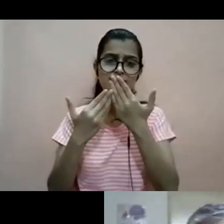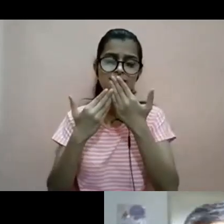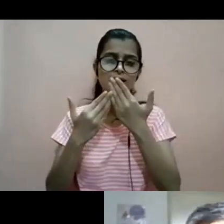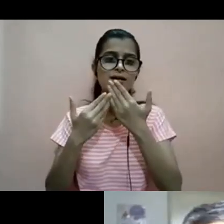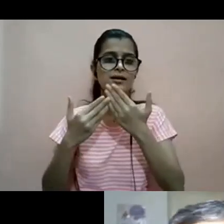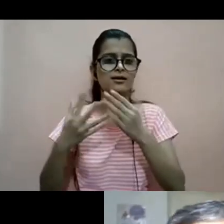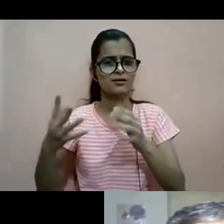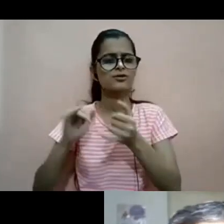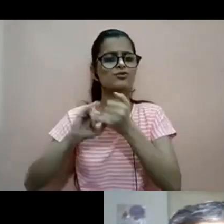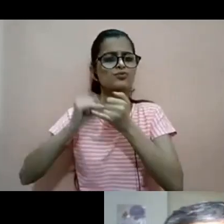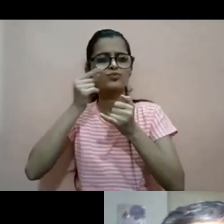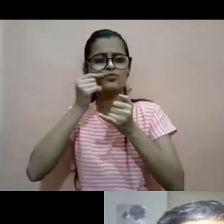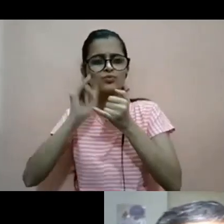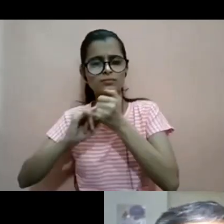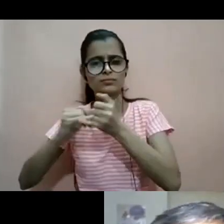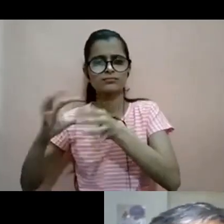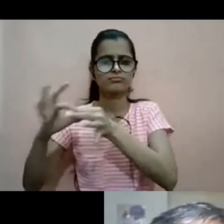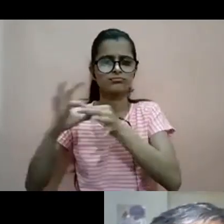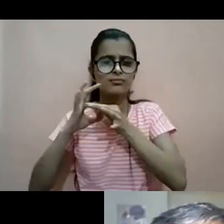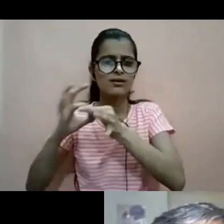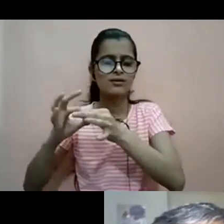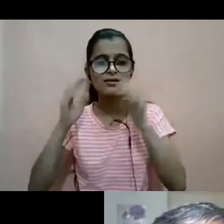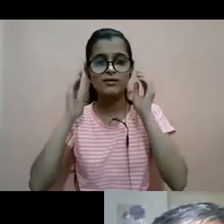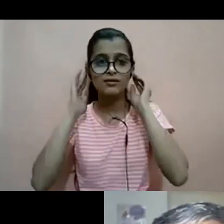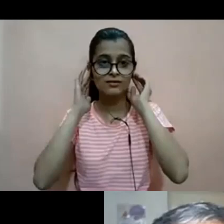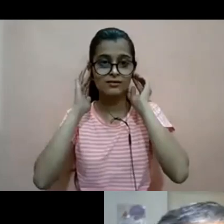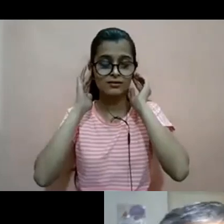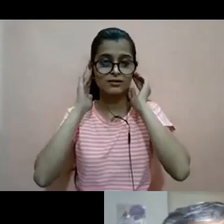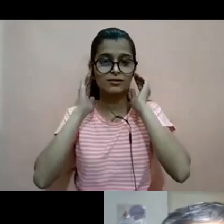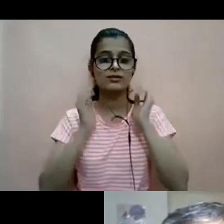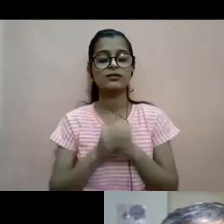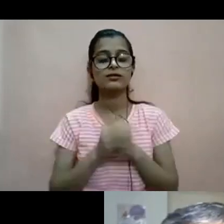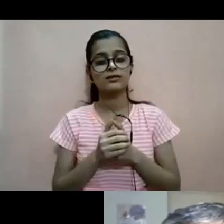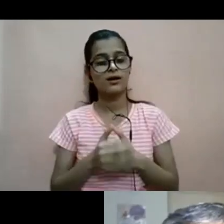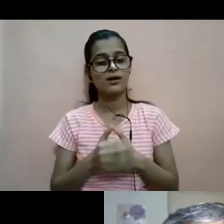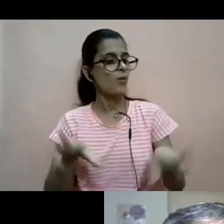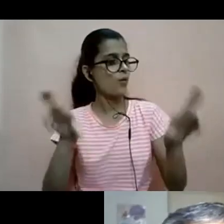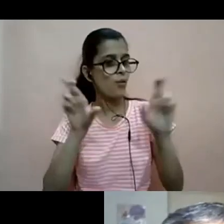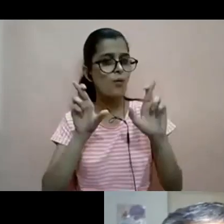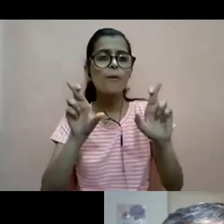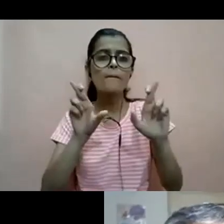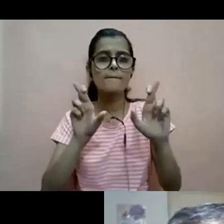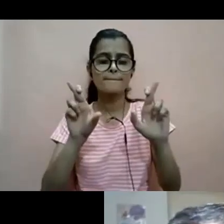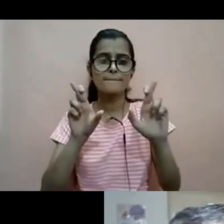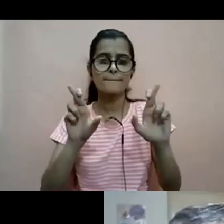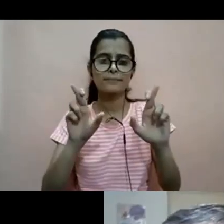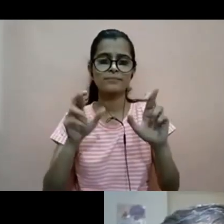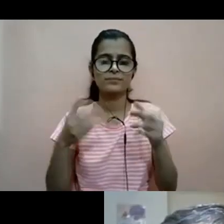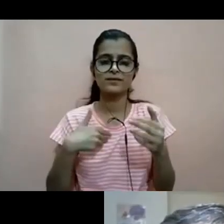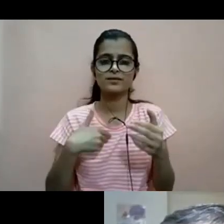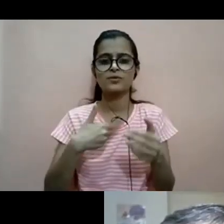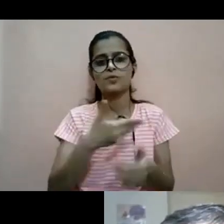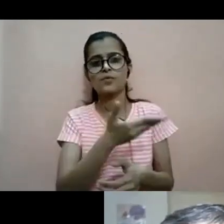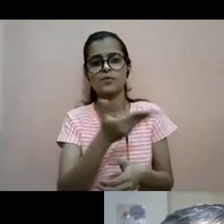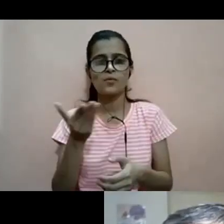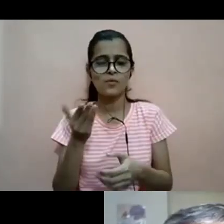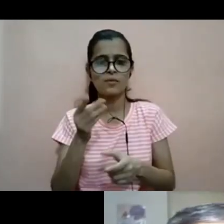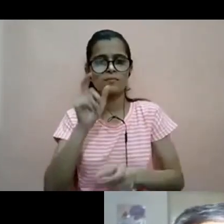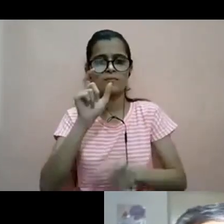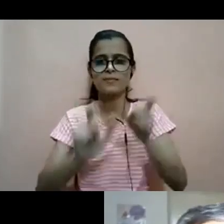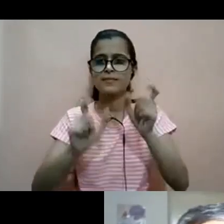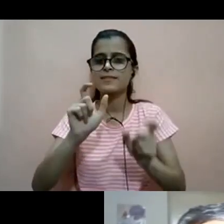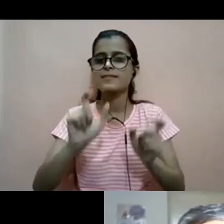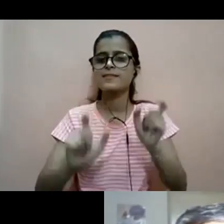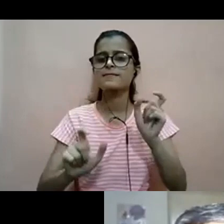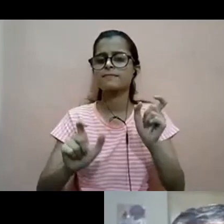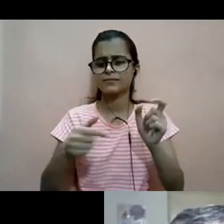intellectual enjoyment for me and hopefully of use to other people. It's